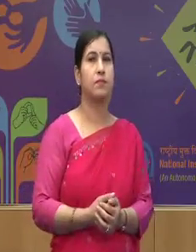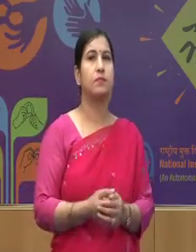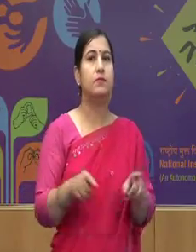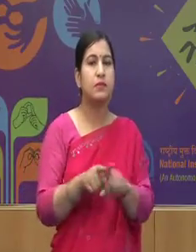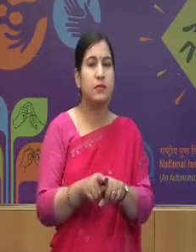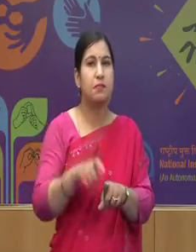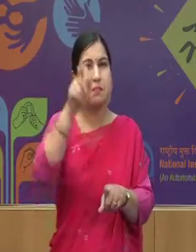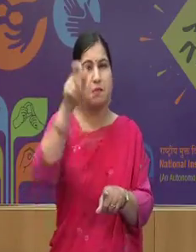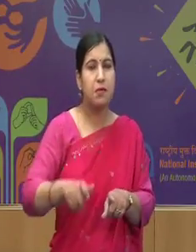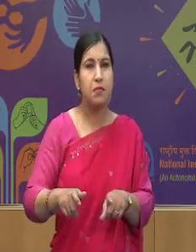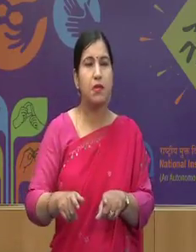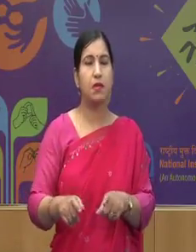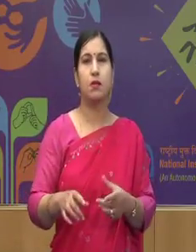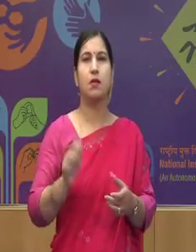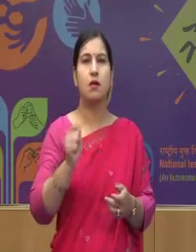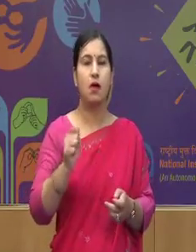and criminals,